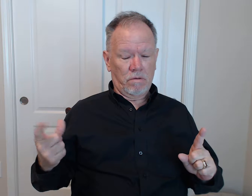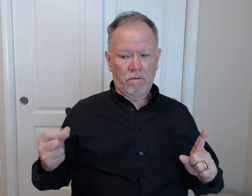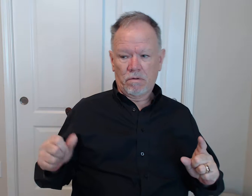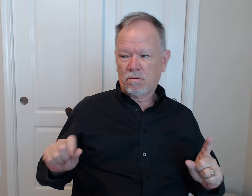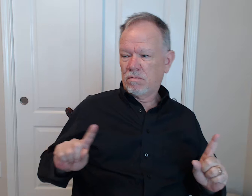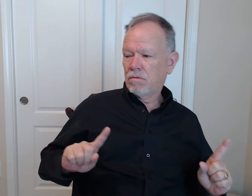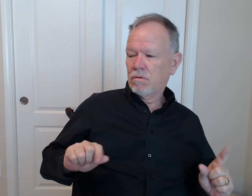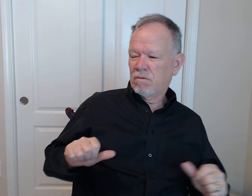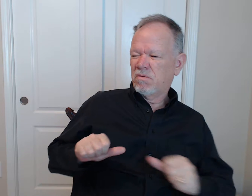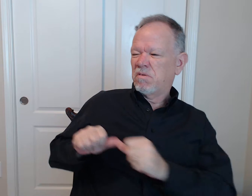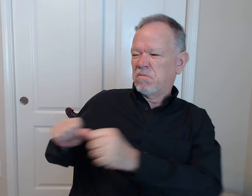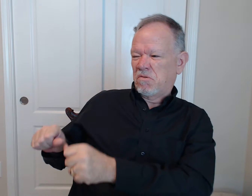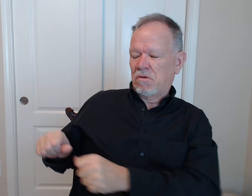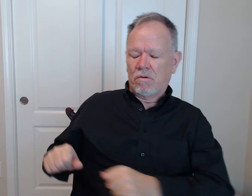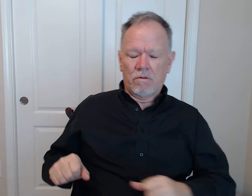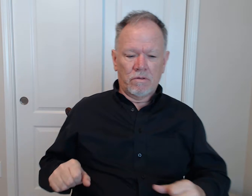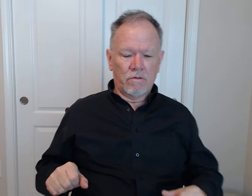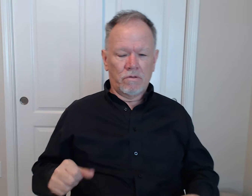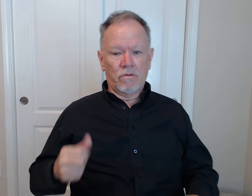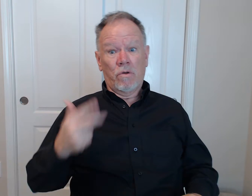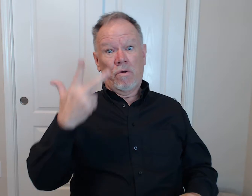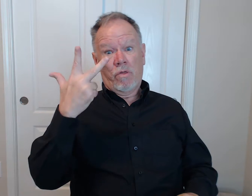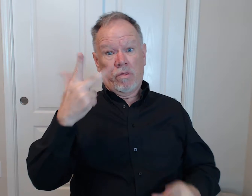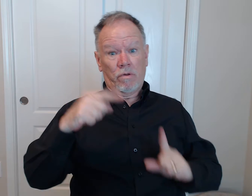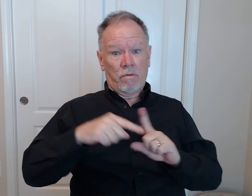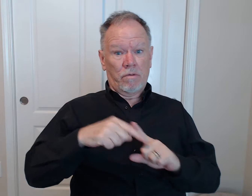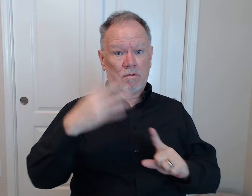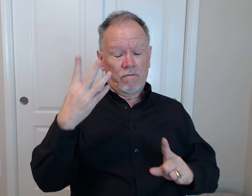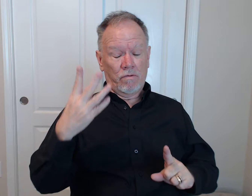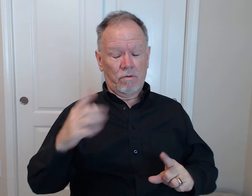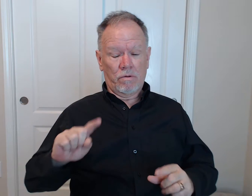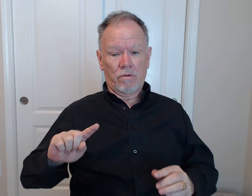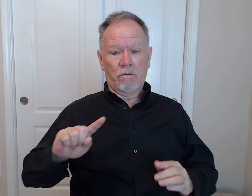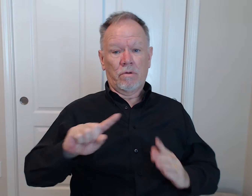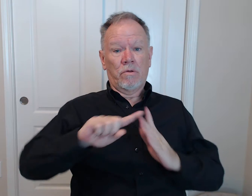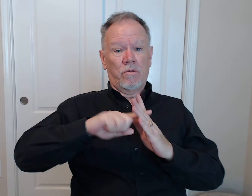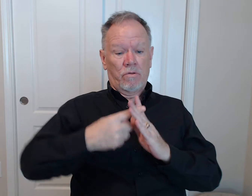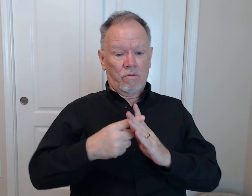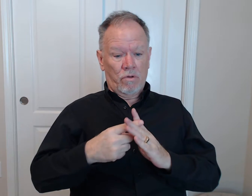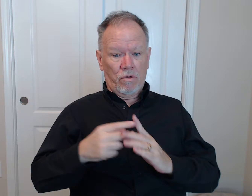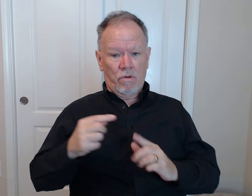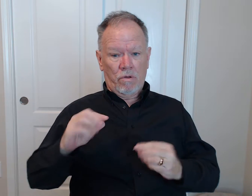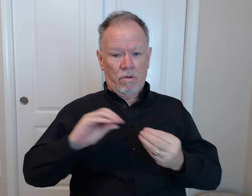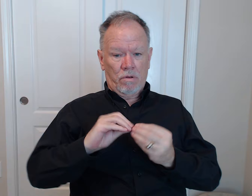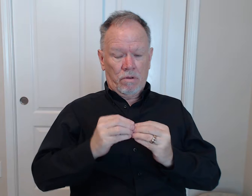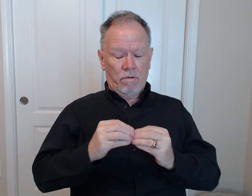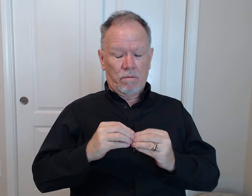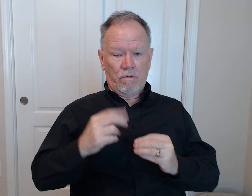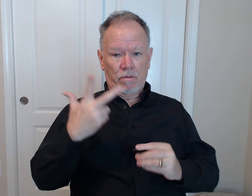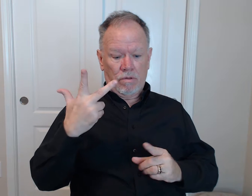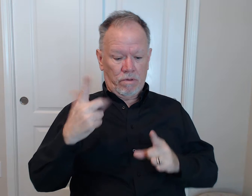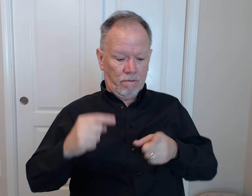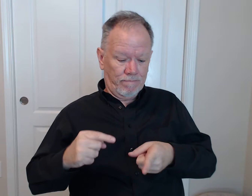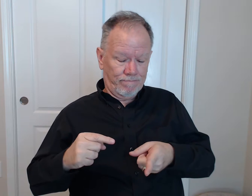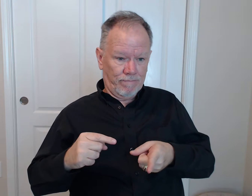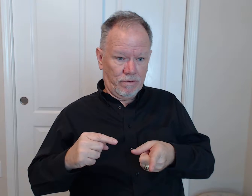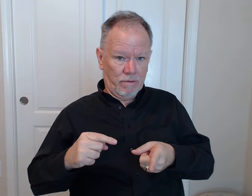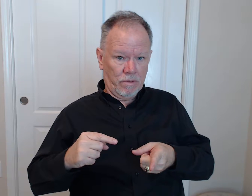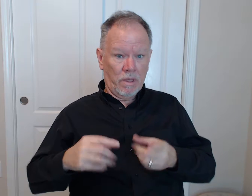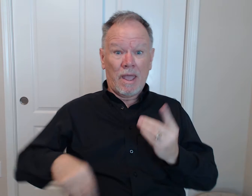So we're saying 3 plus 4. So let's start at 3. So I have 3 here. And we're going to add 4 to that 3. So all